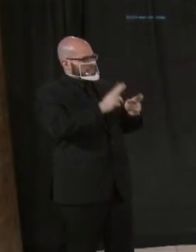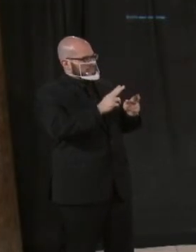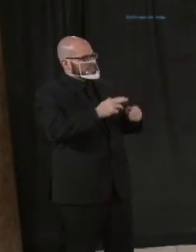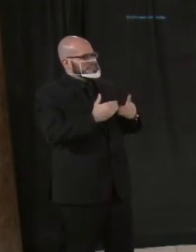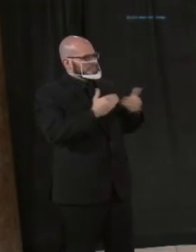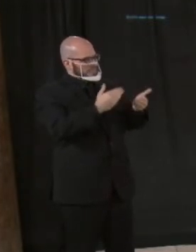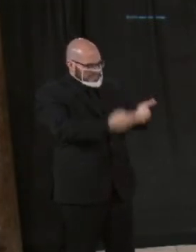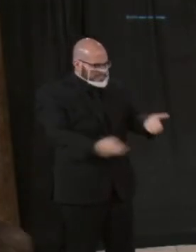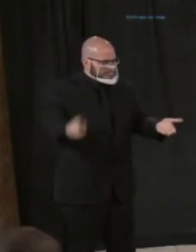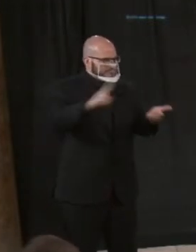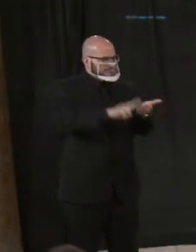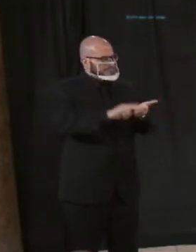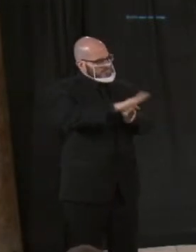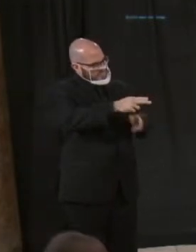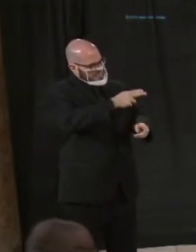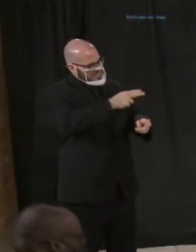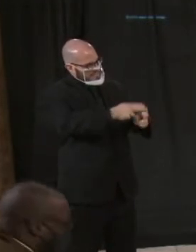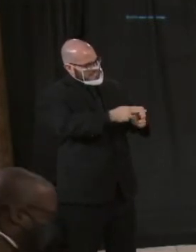the oath.